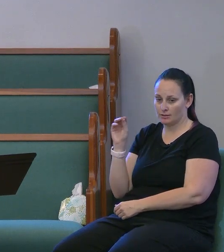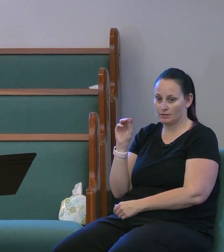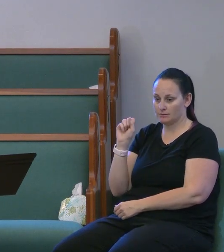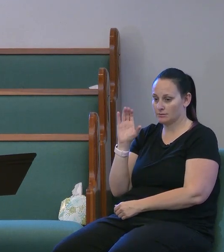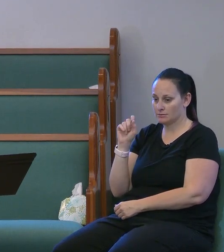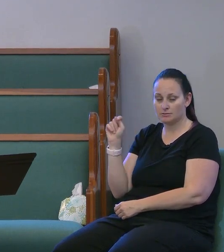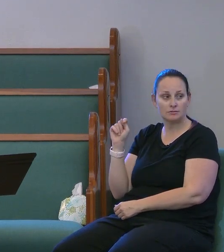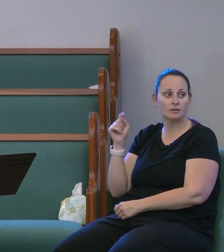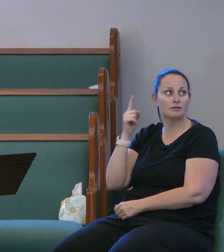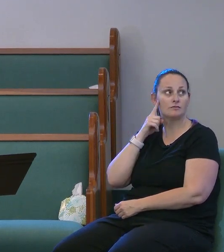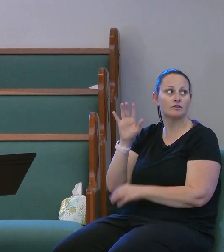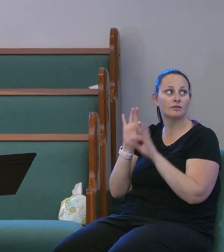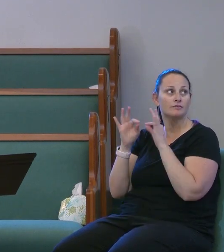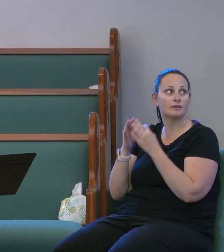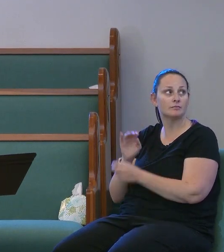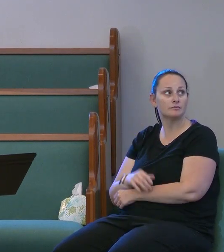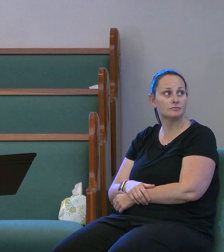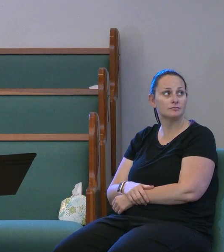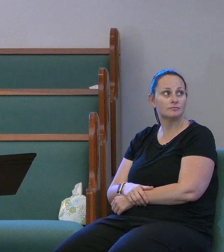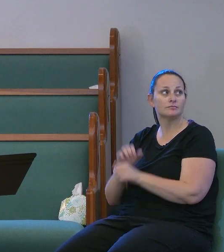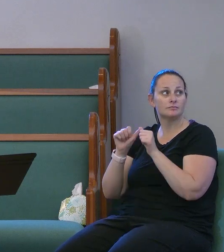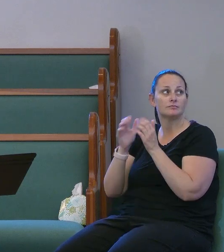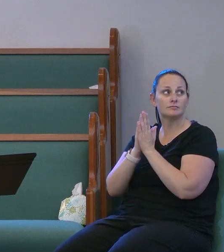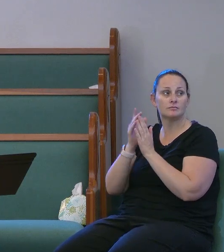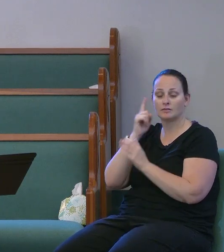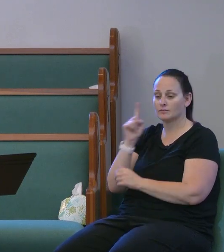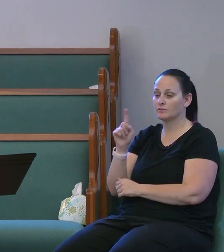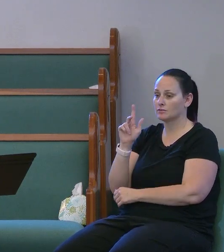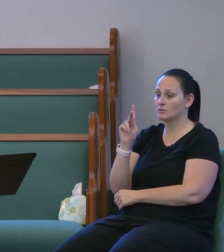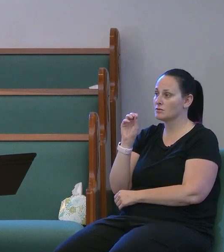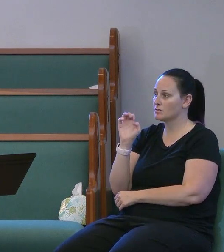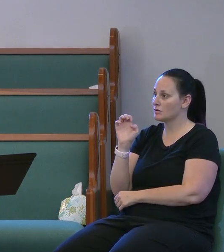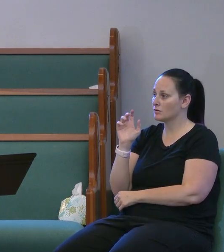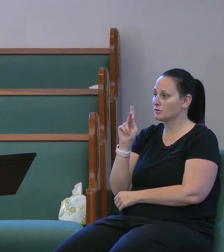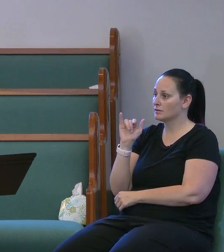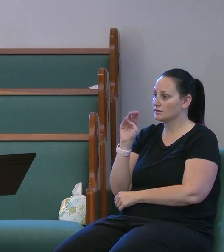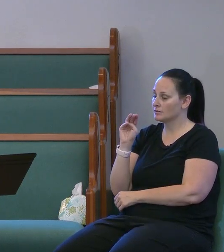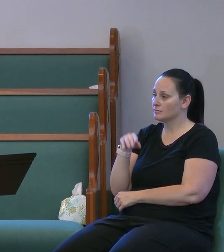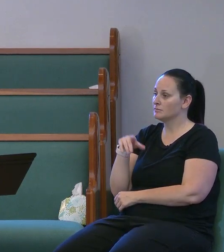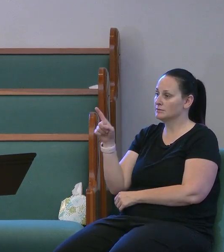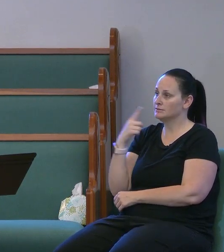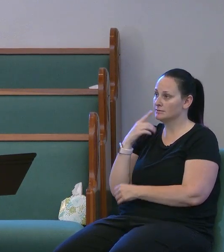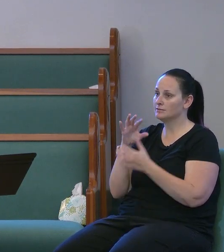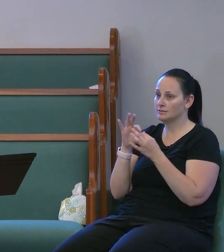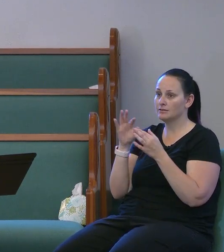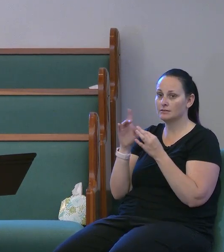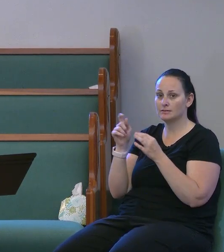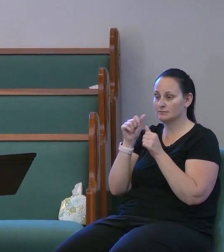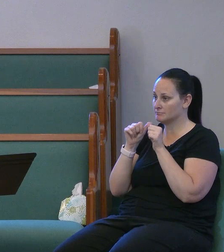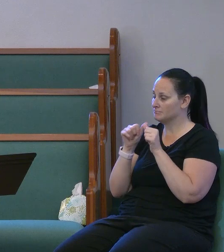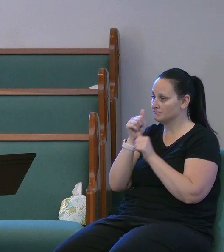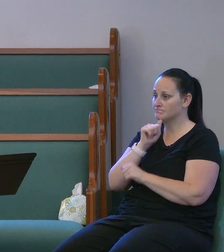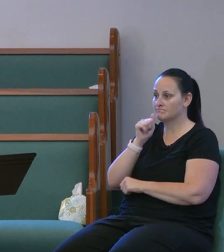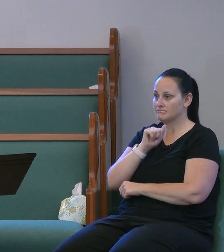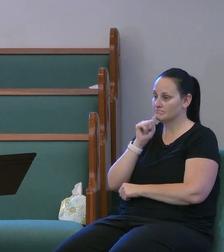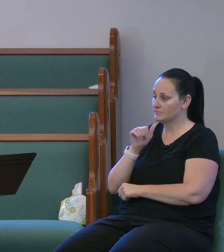the losses in their family. Continued prayer for Ko Kim. Roslyn is here today and said that he is holding his own, so